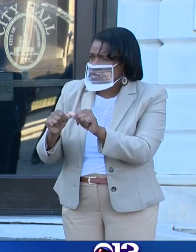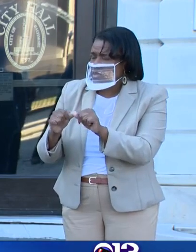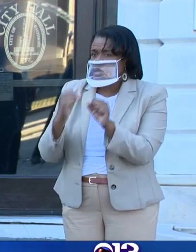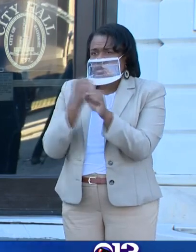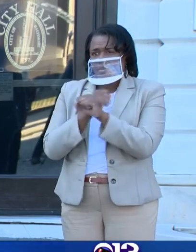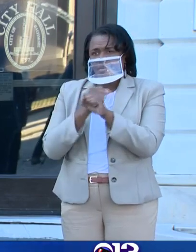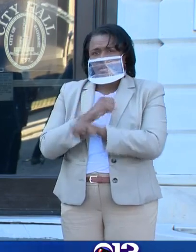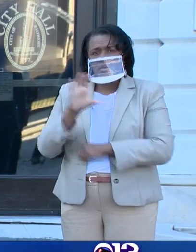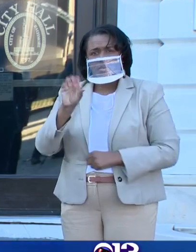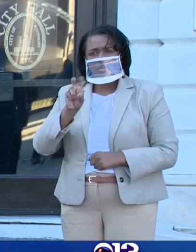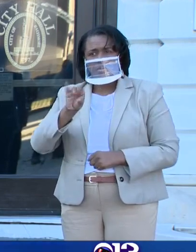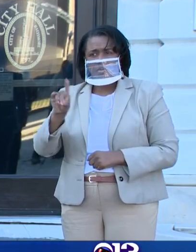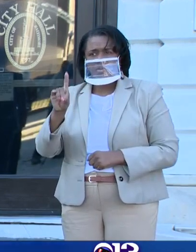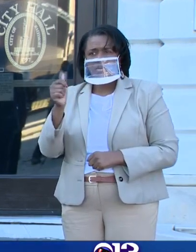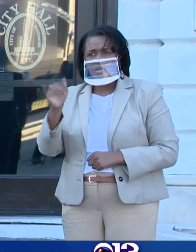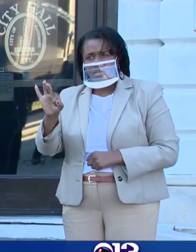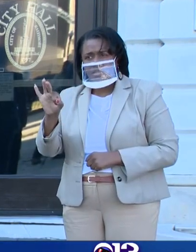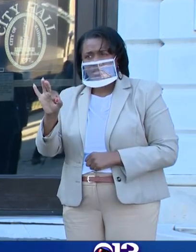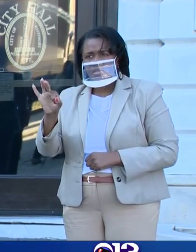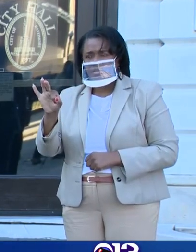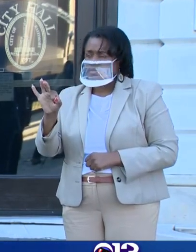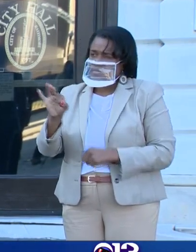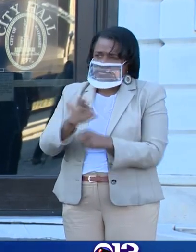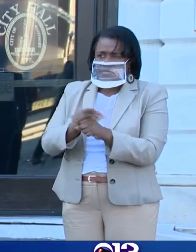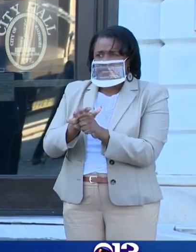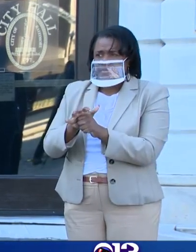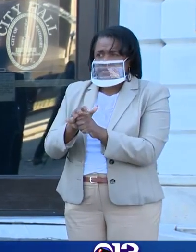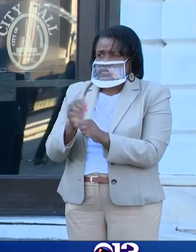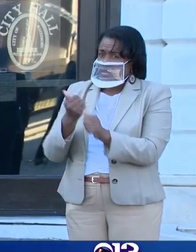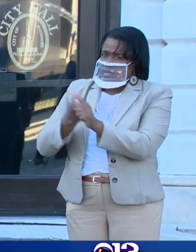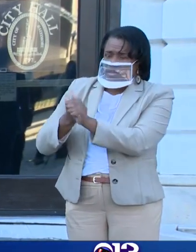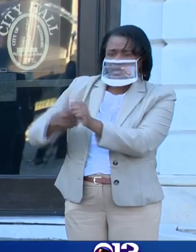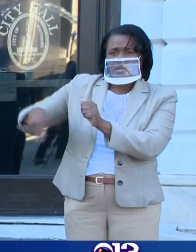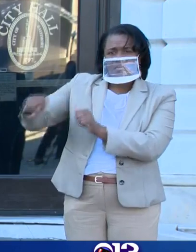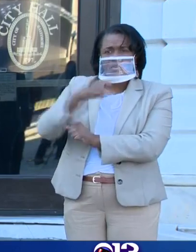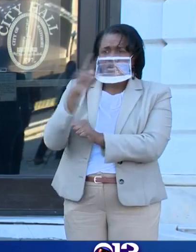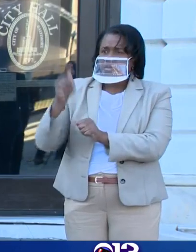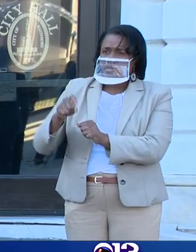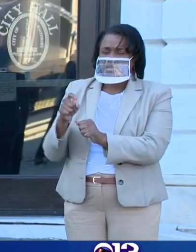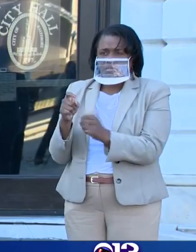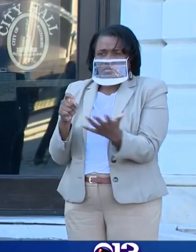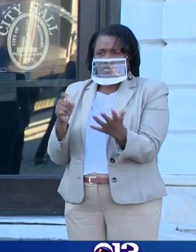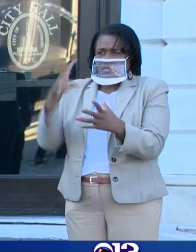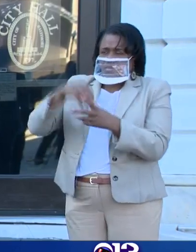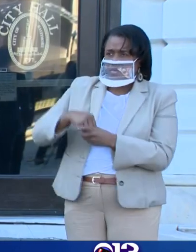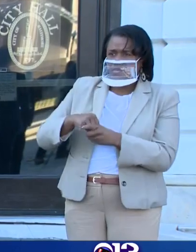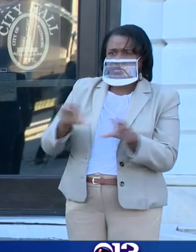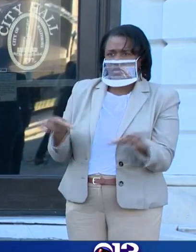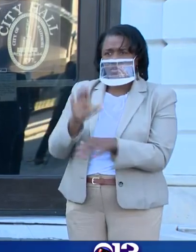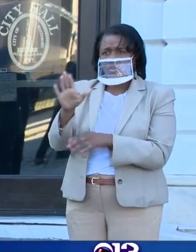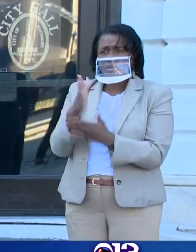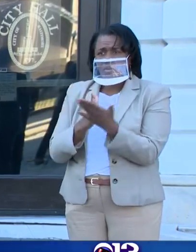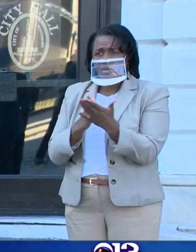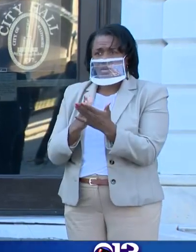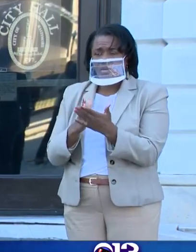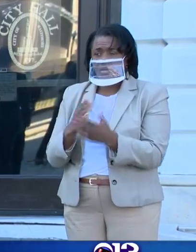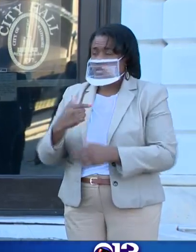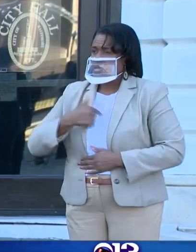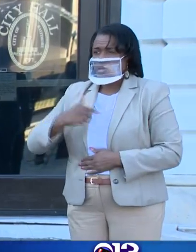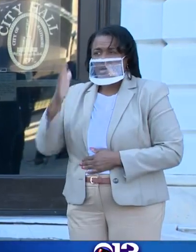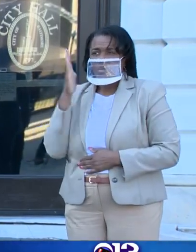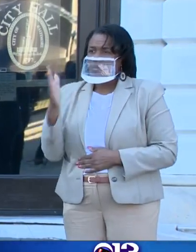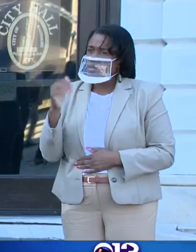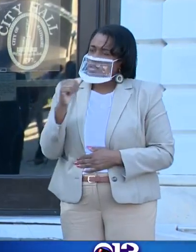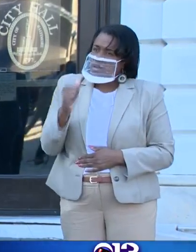the COVID-19 pandemic, and everyone must do their part. As your mayor, I will not